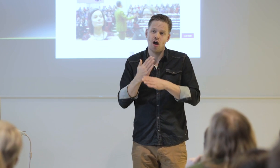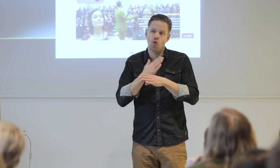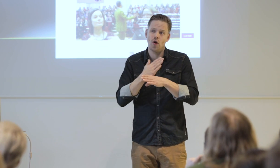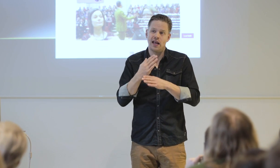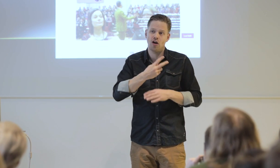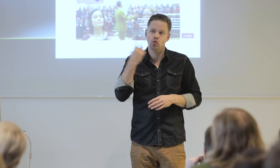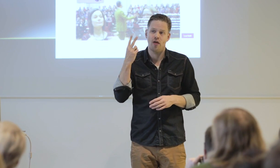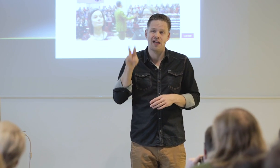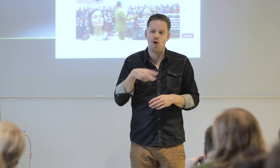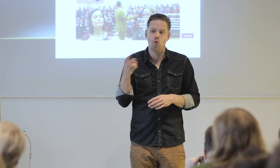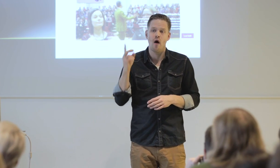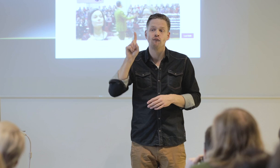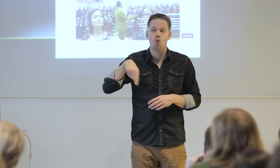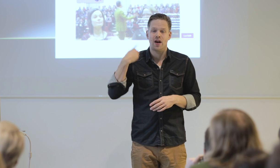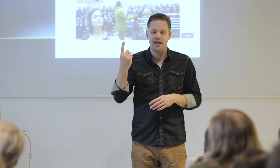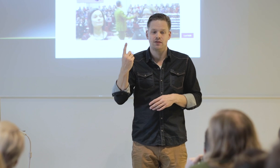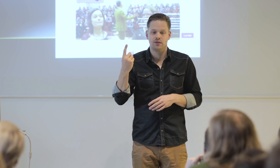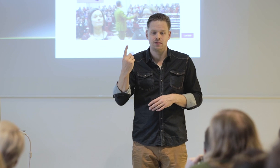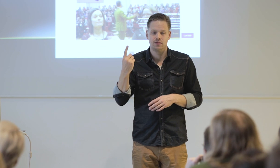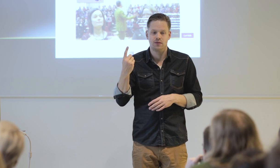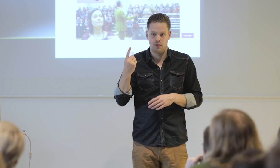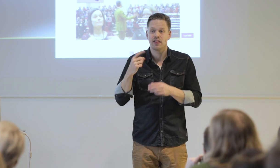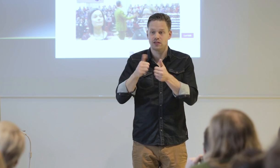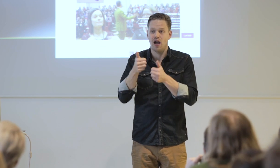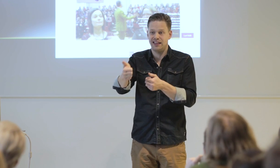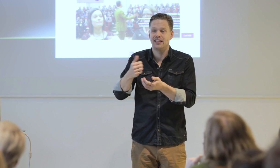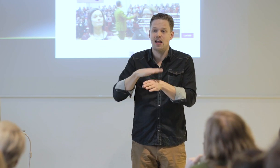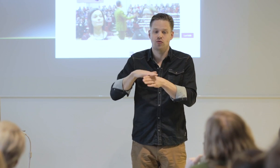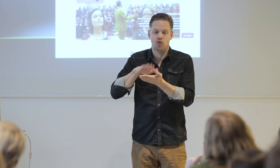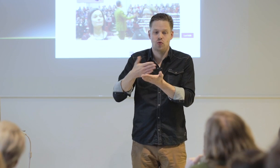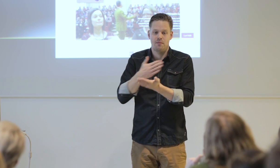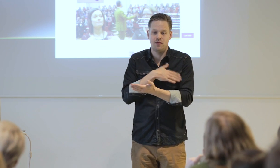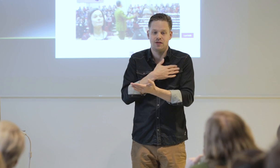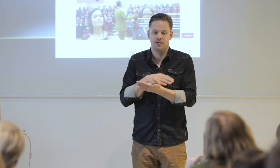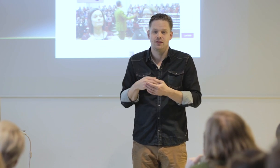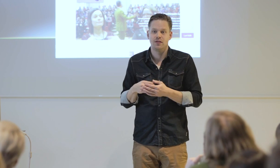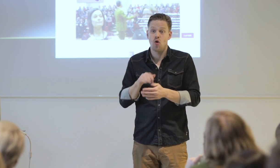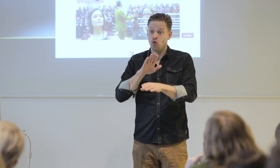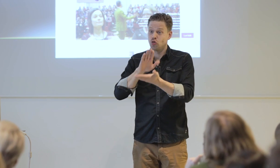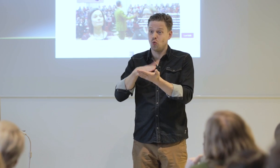deaf people get about 2,000 euros a year, and that they can use for interpreter